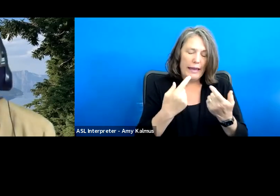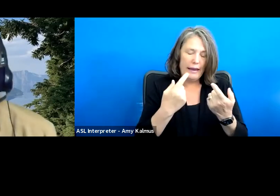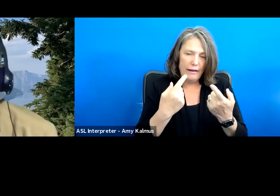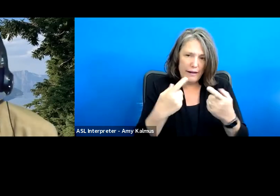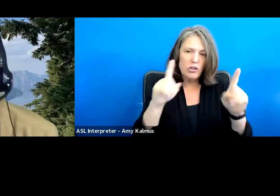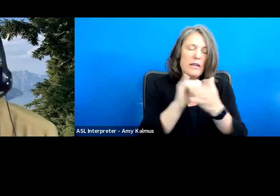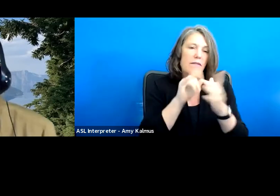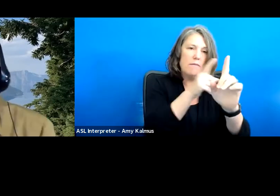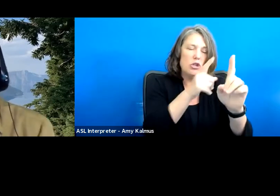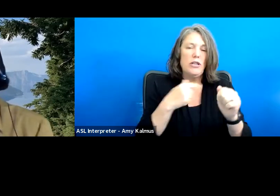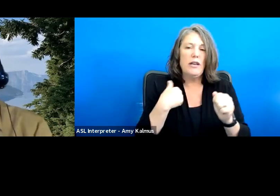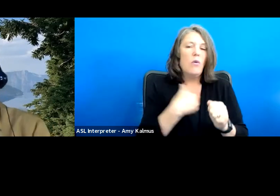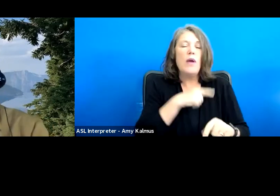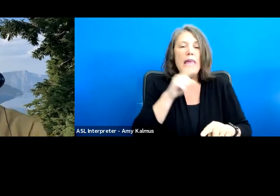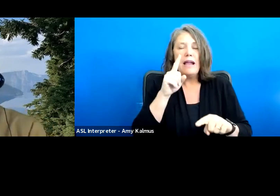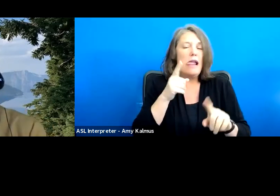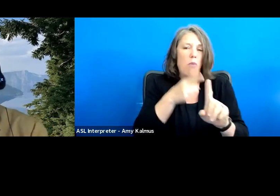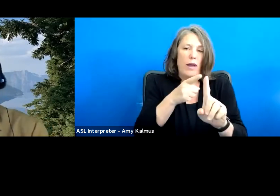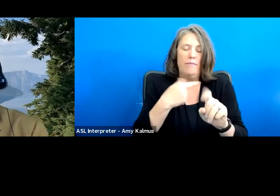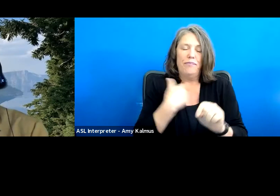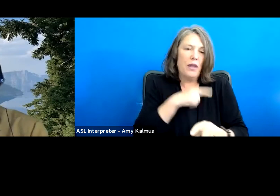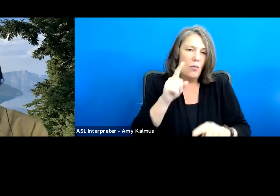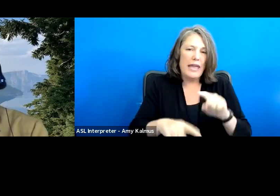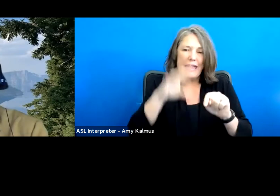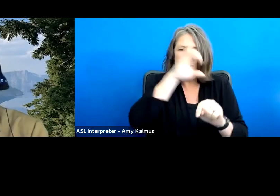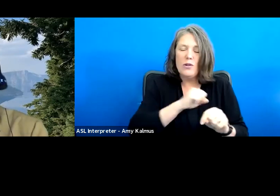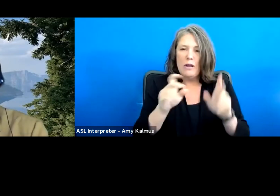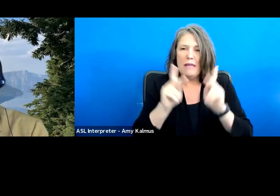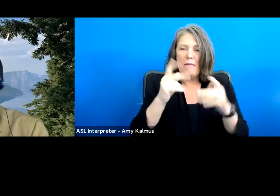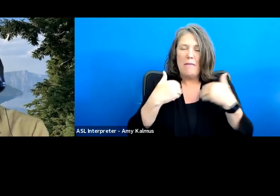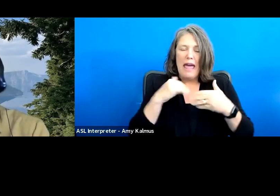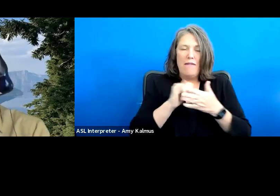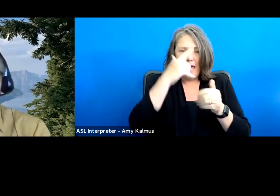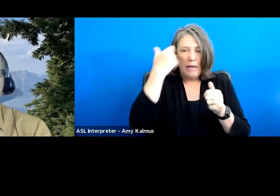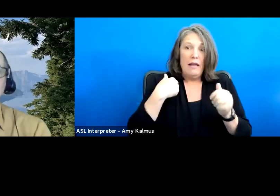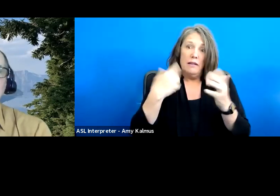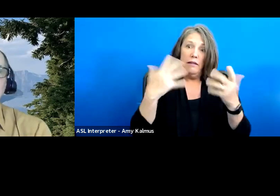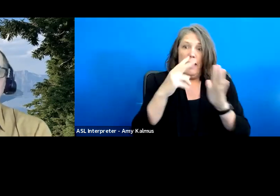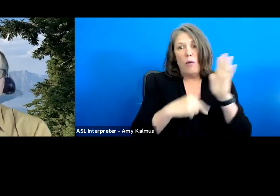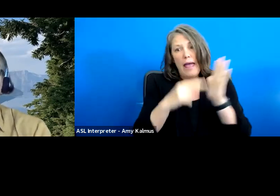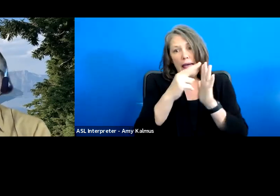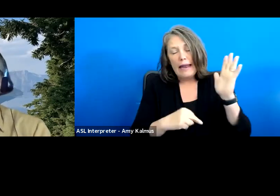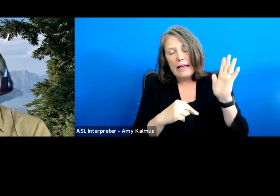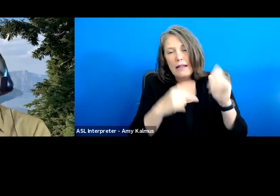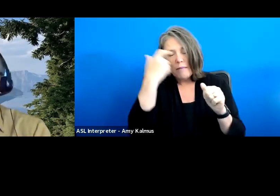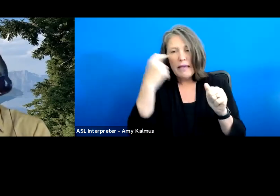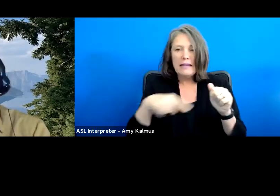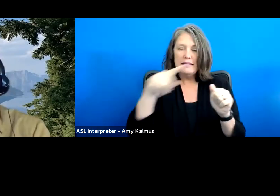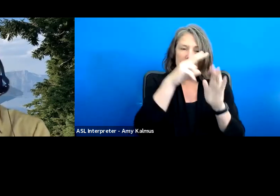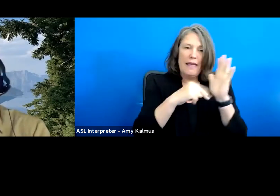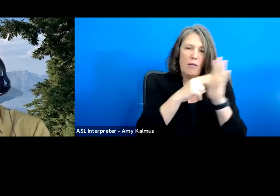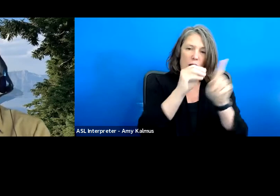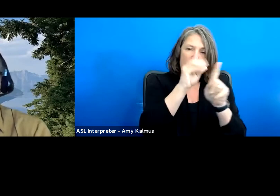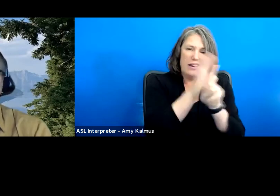My point is, we cannot just assume that people have that because they read an